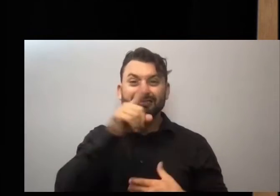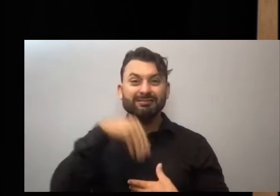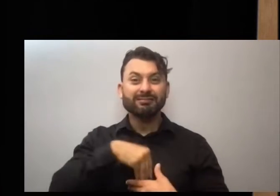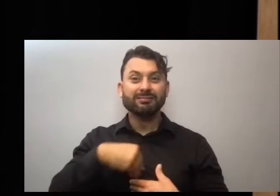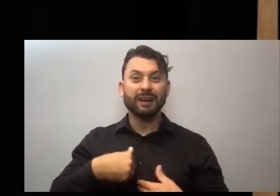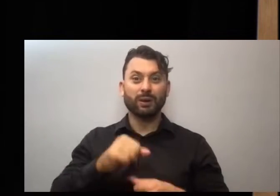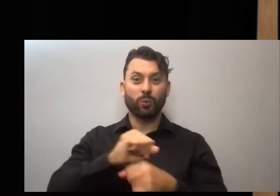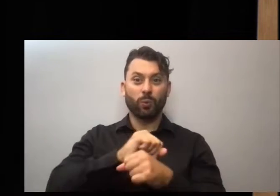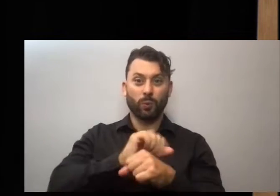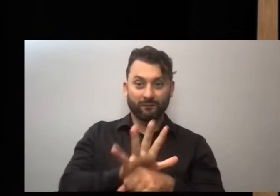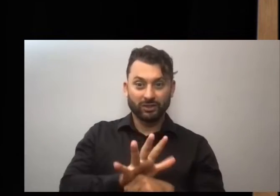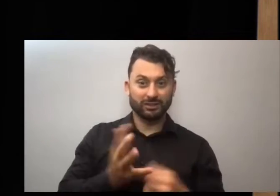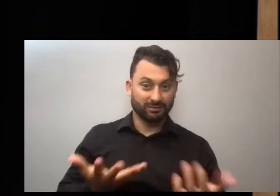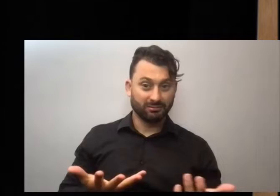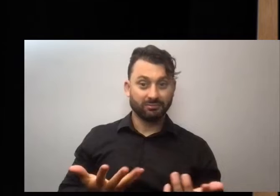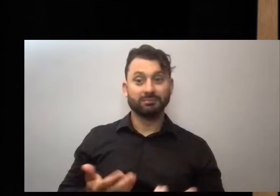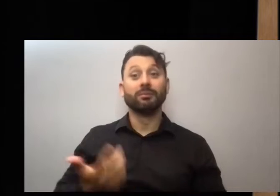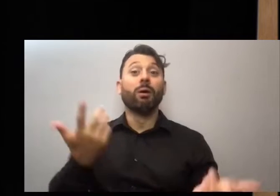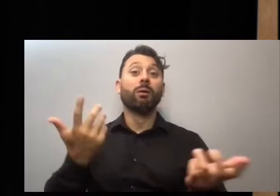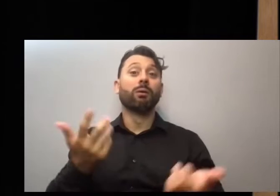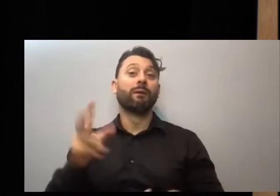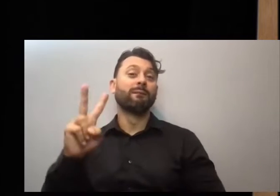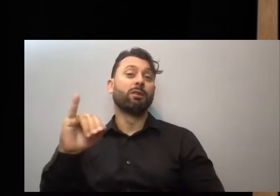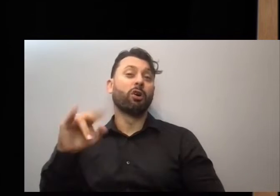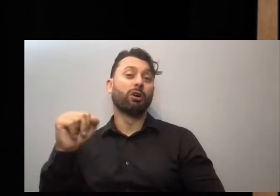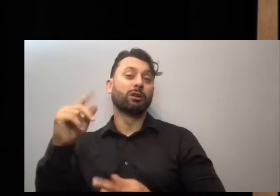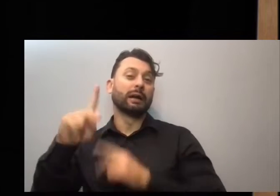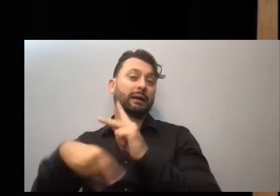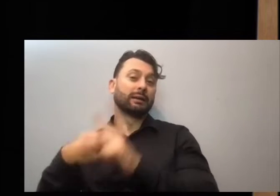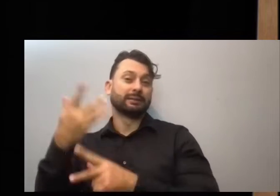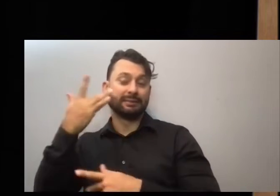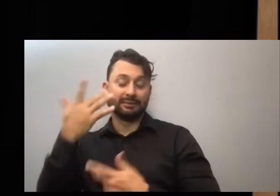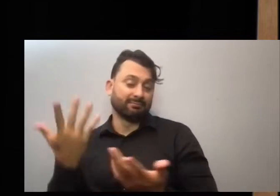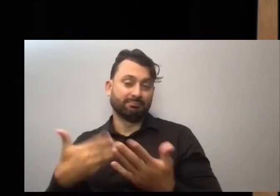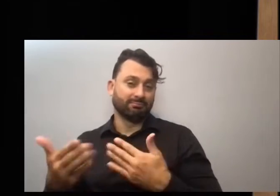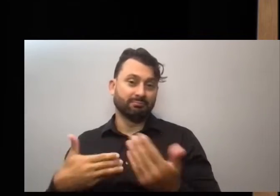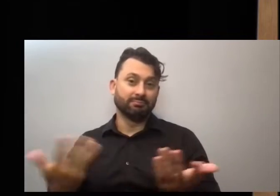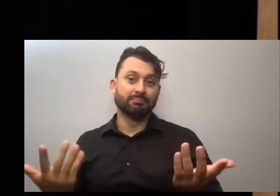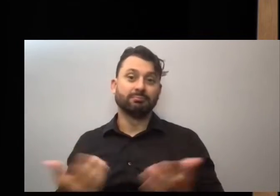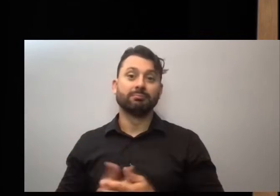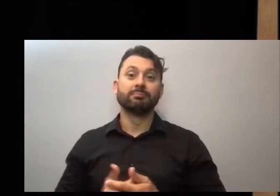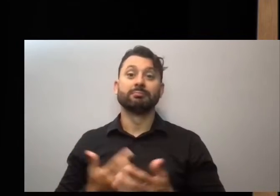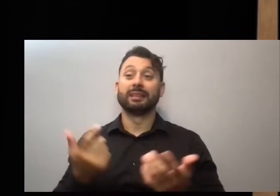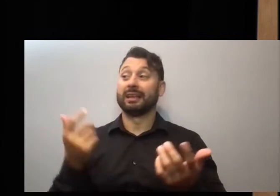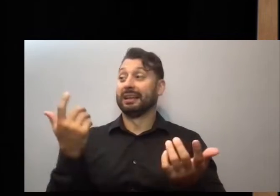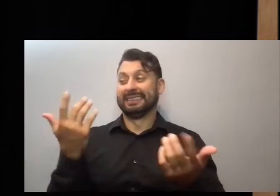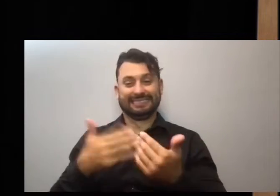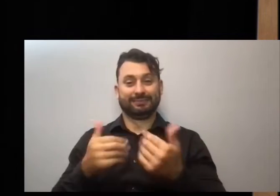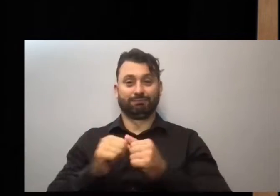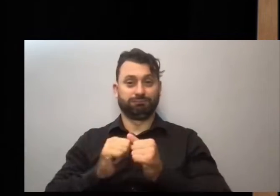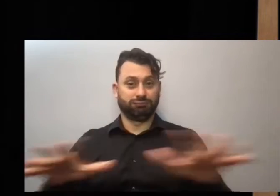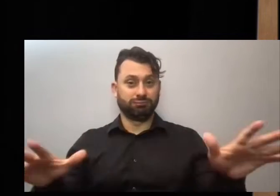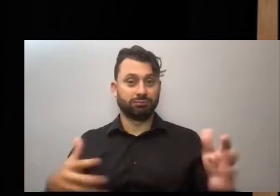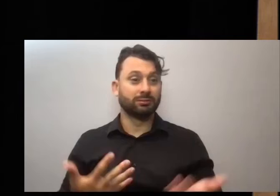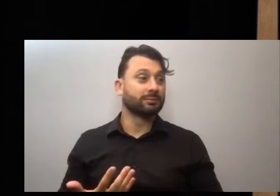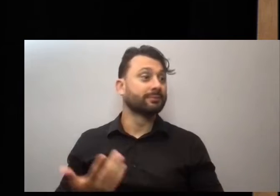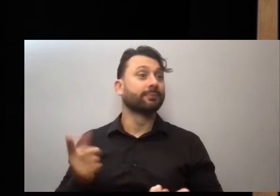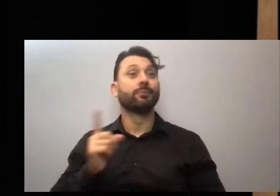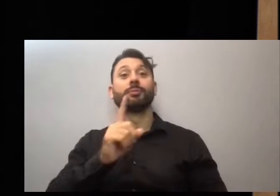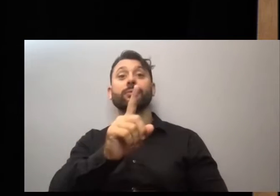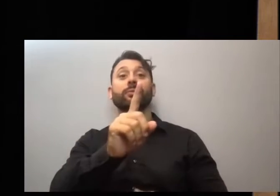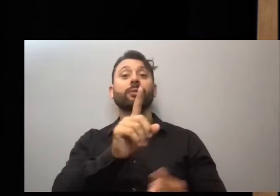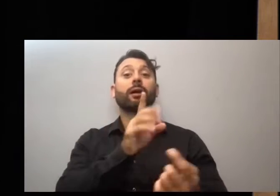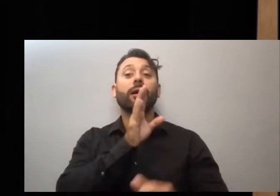talking. And so we wouldn't want people to be around others and potentially spreading it when they don't know what they